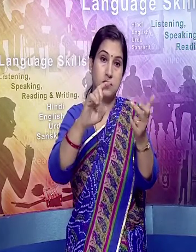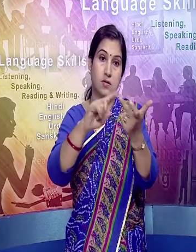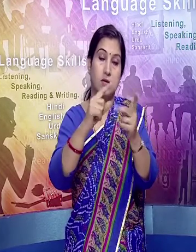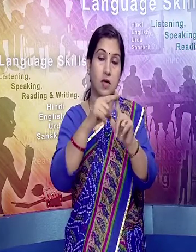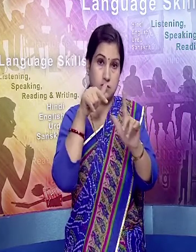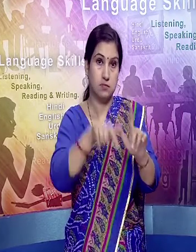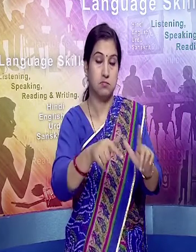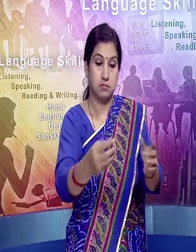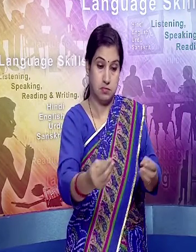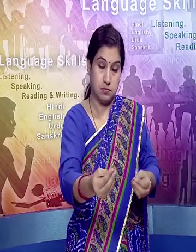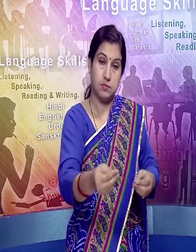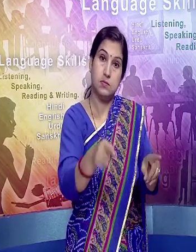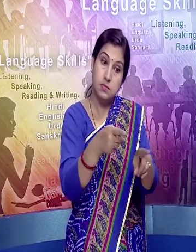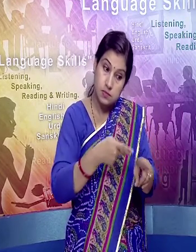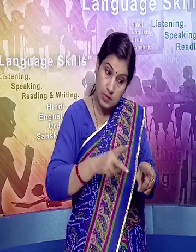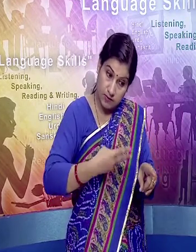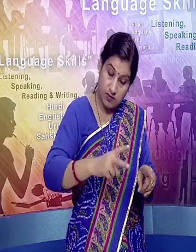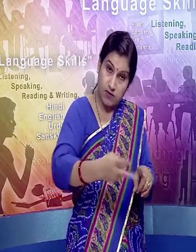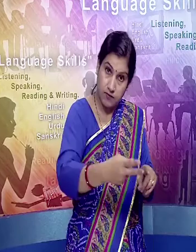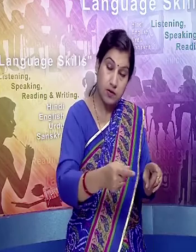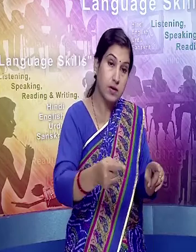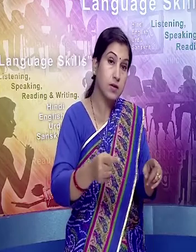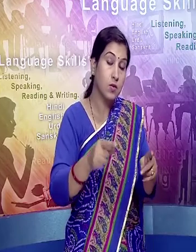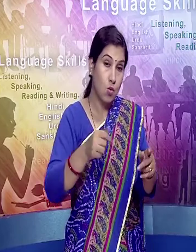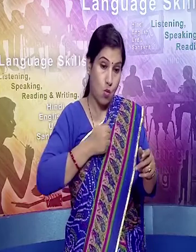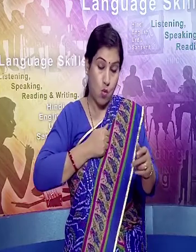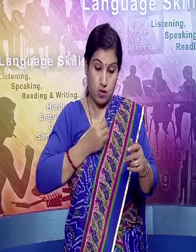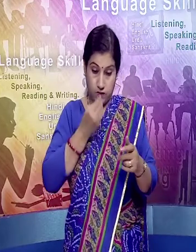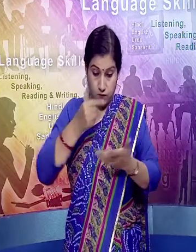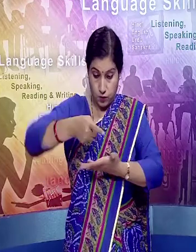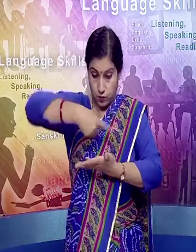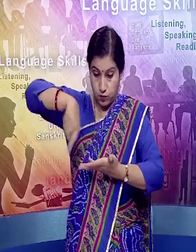why if we mix of two types of plant protein,